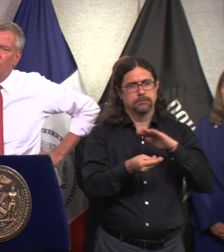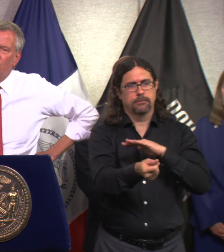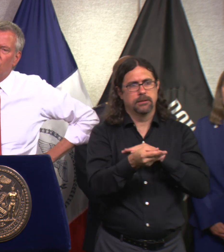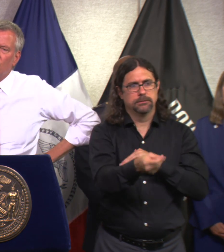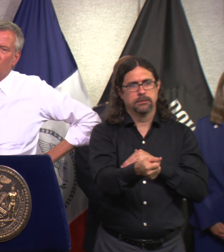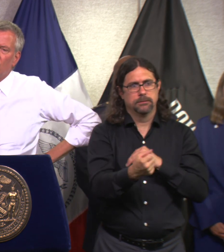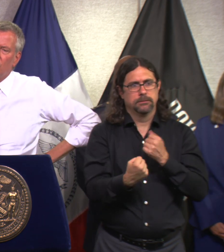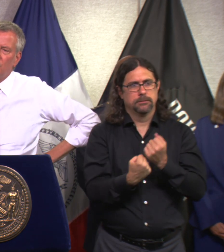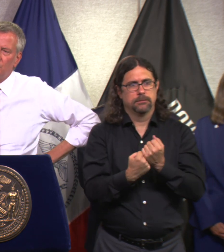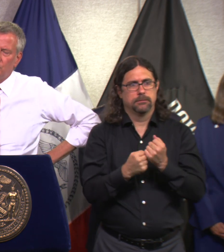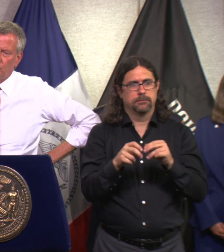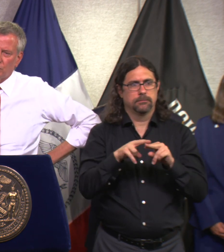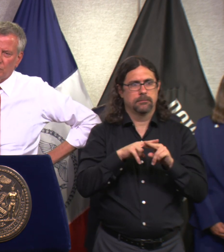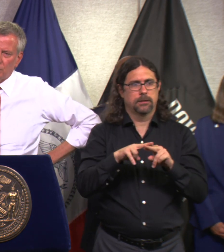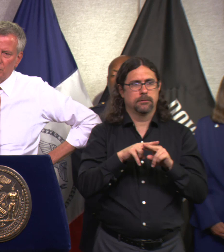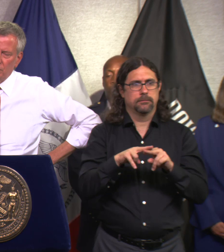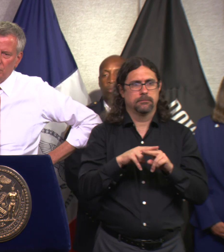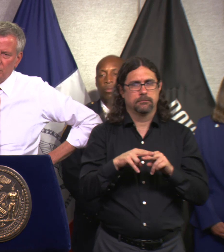because